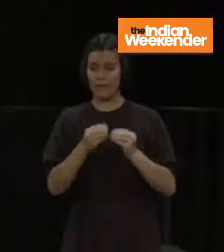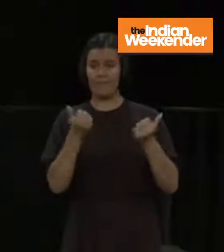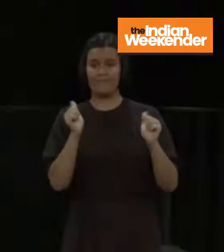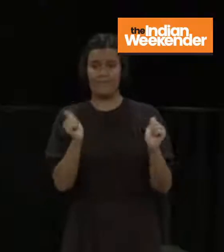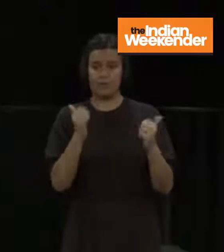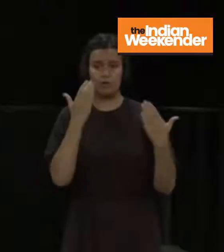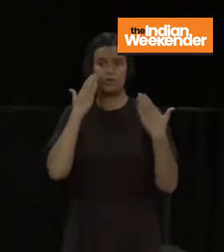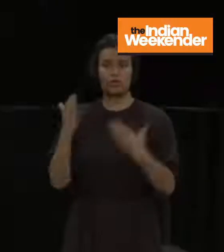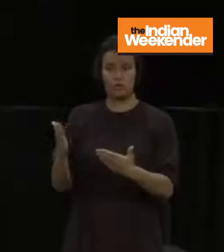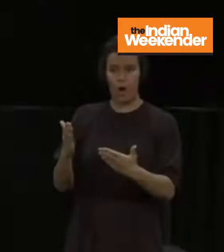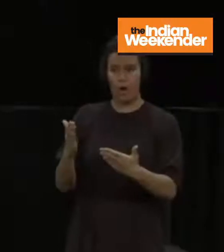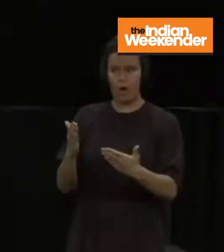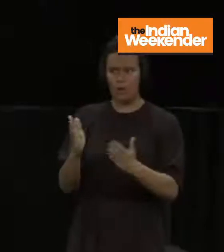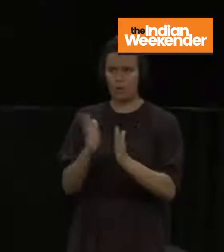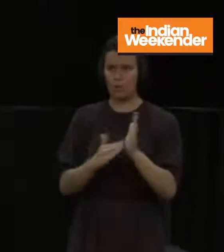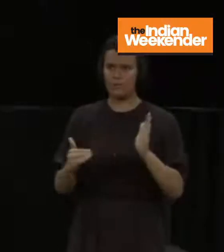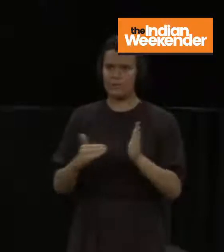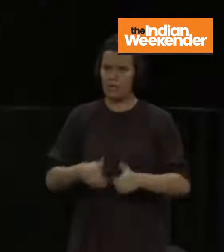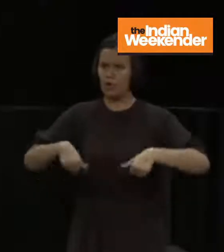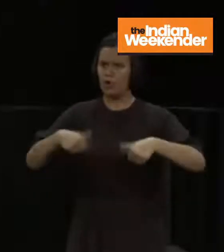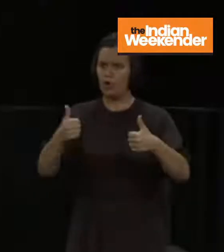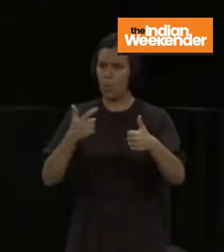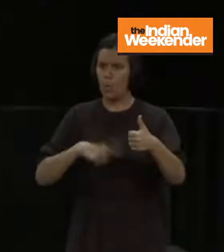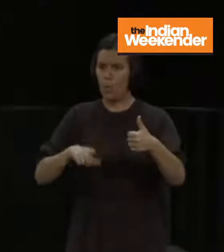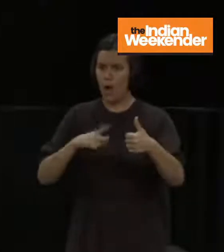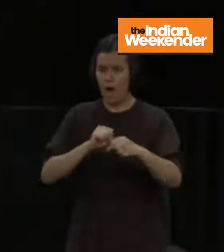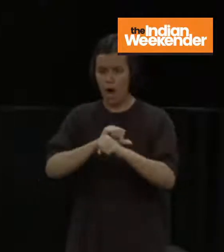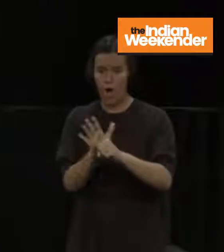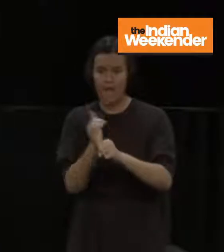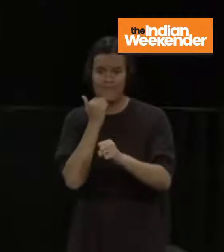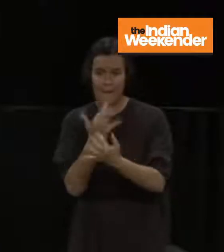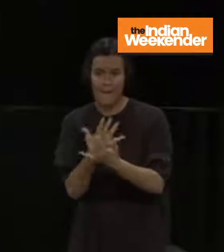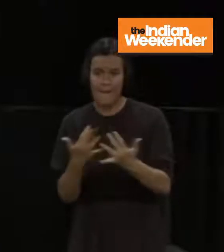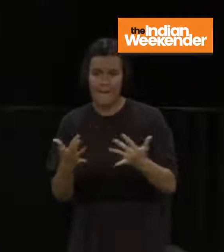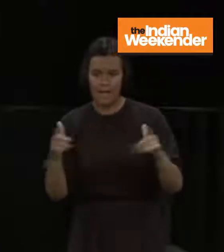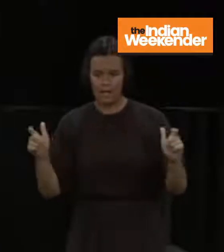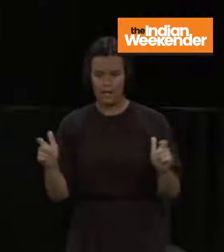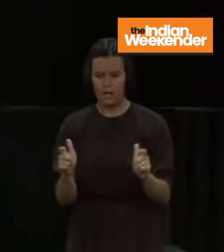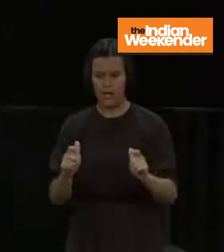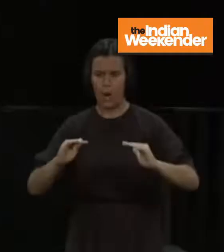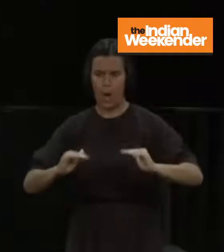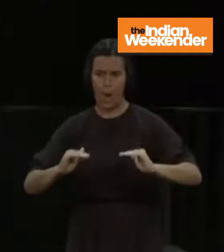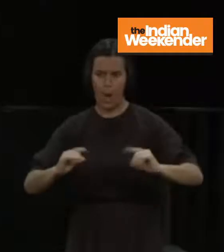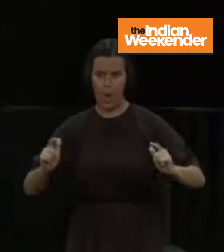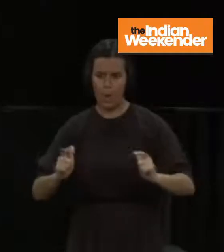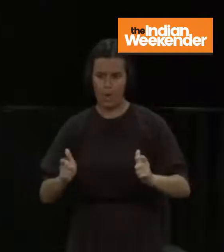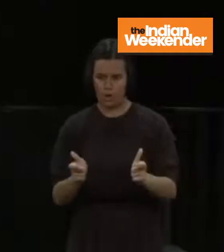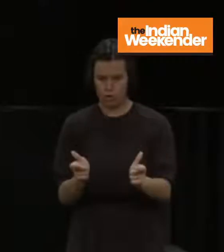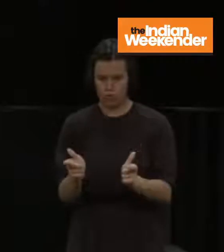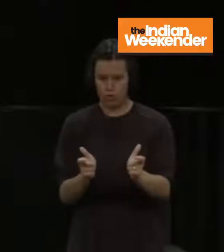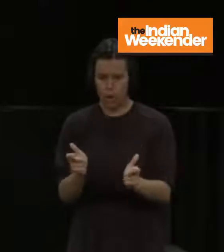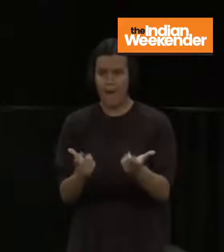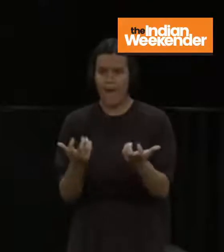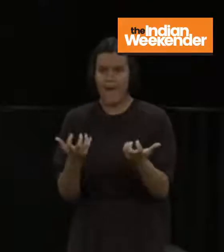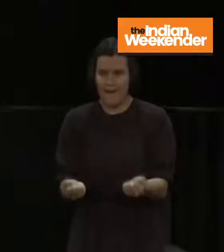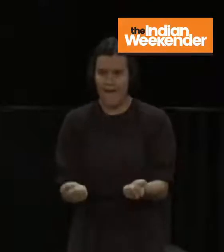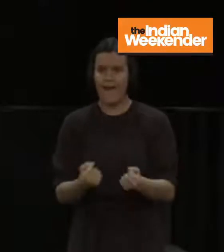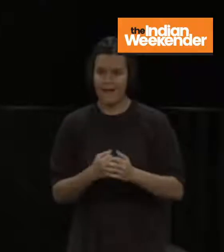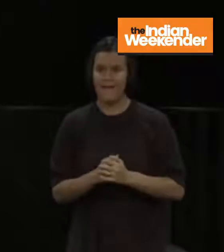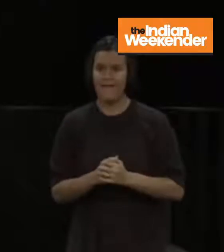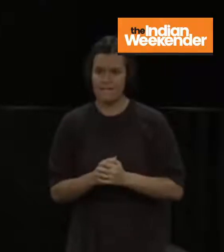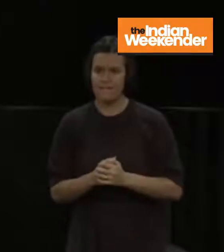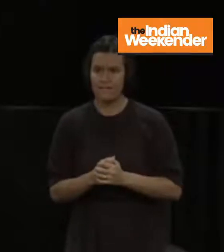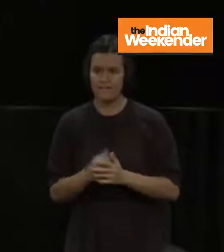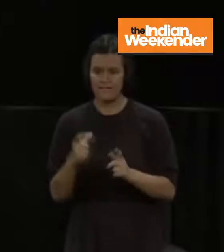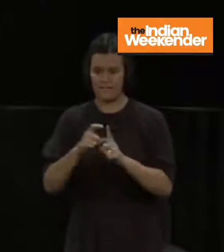at keeping our case numbers low and making sure that we're keeping the virus under control as much as we can, given it's an outbreak